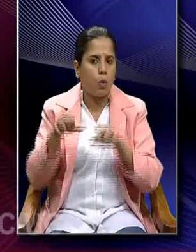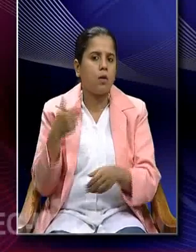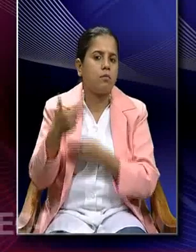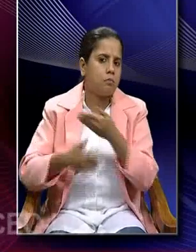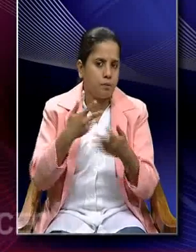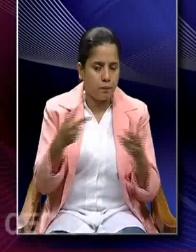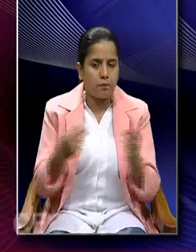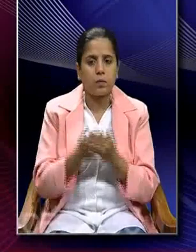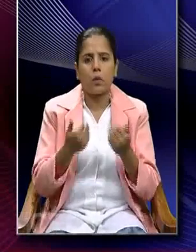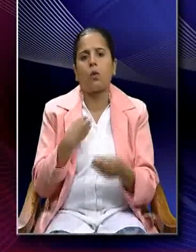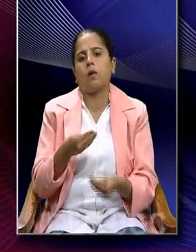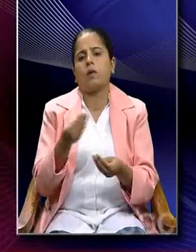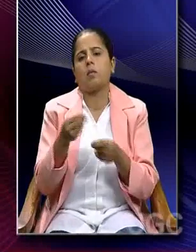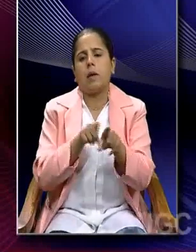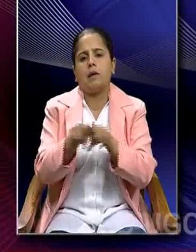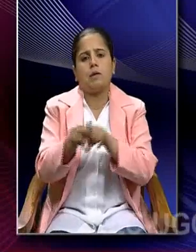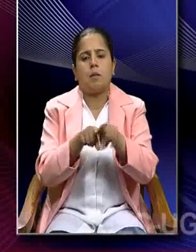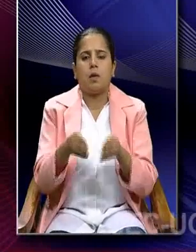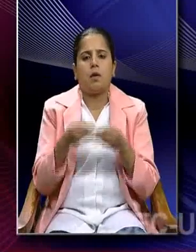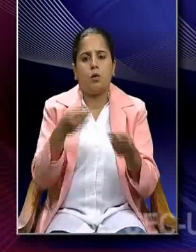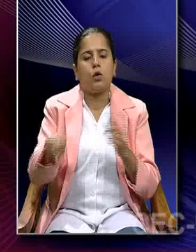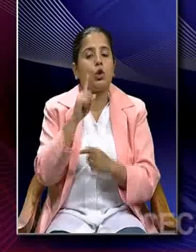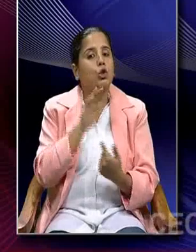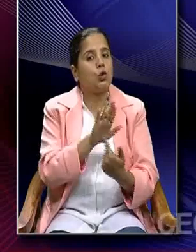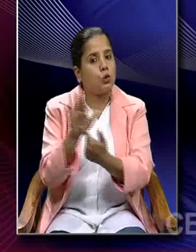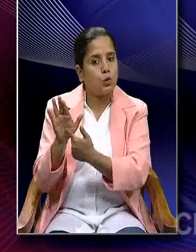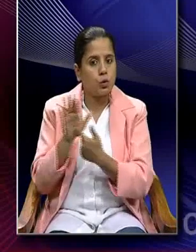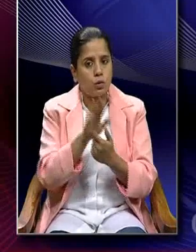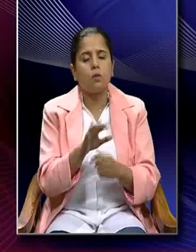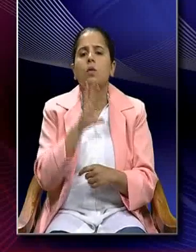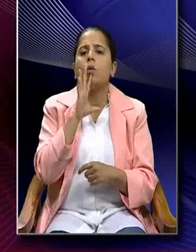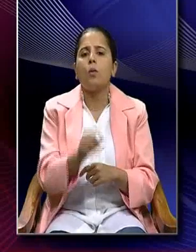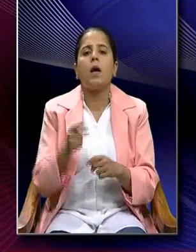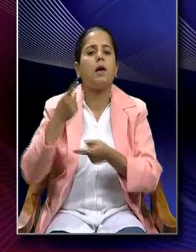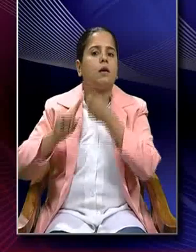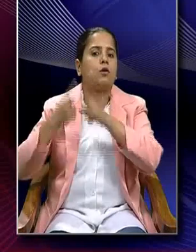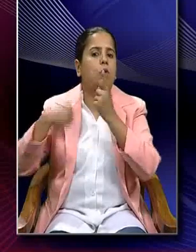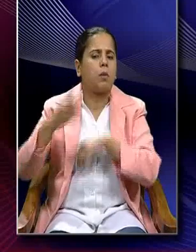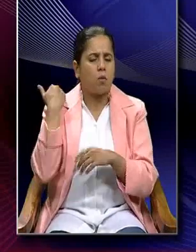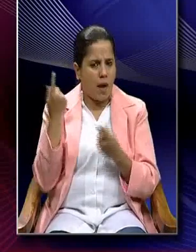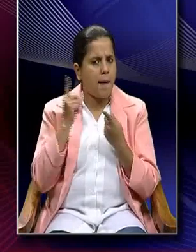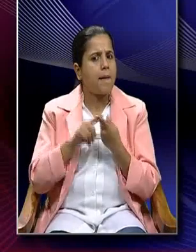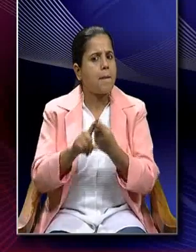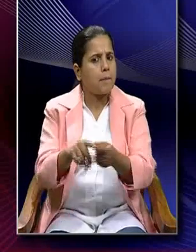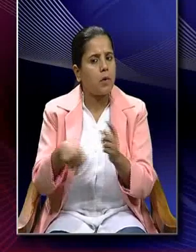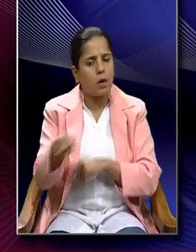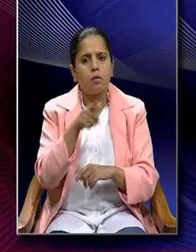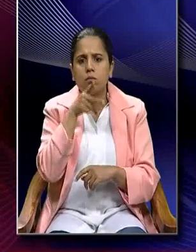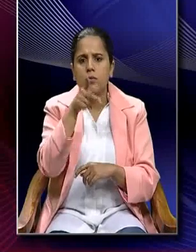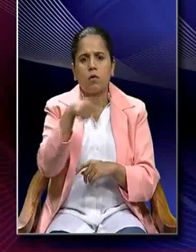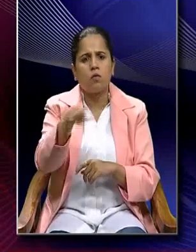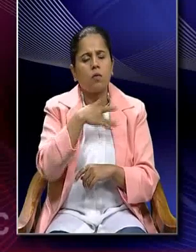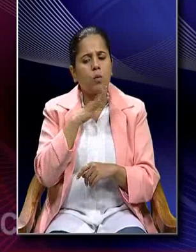of now give certain examples to show to you actual historical events which will tell you what